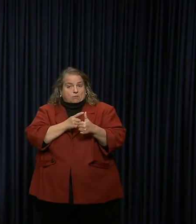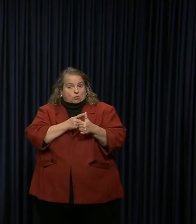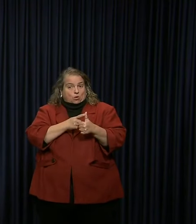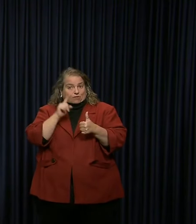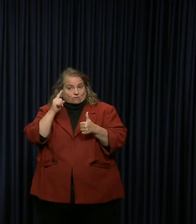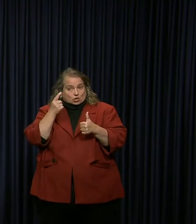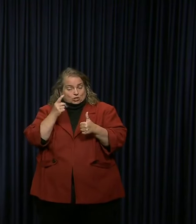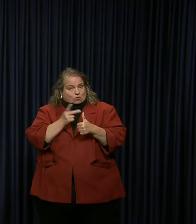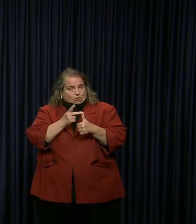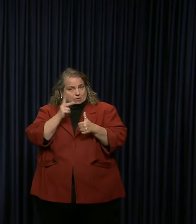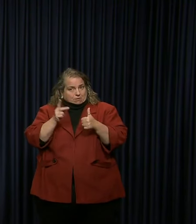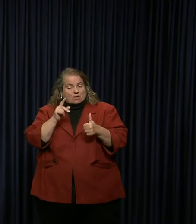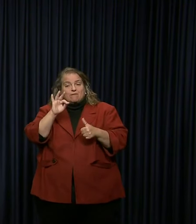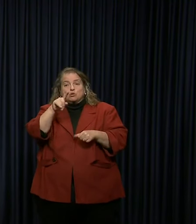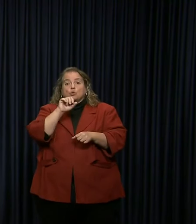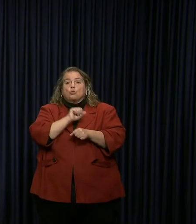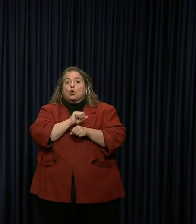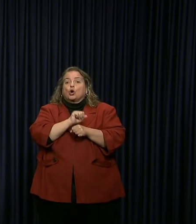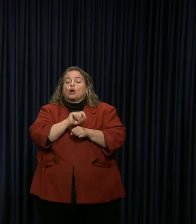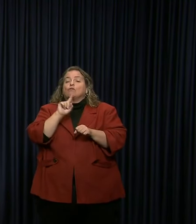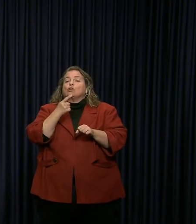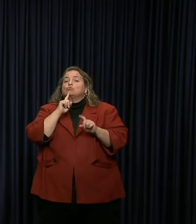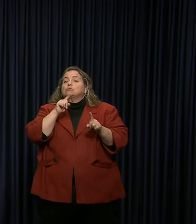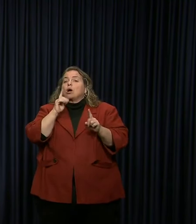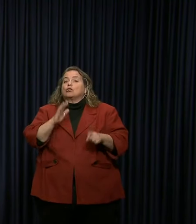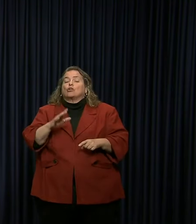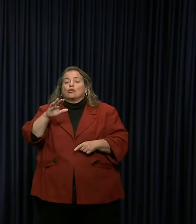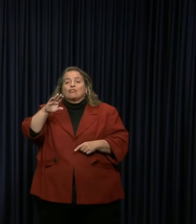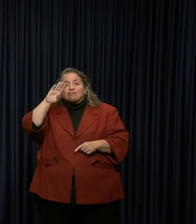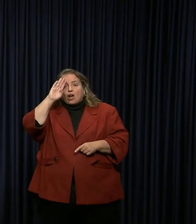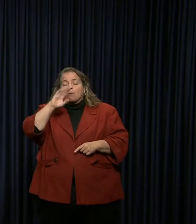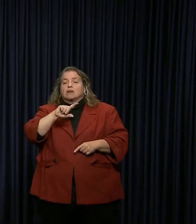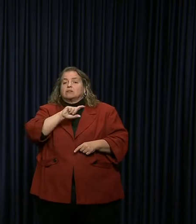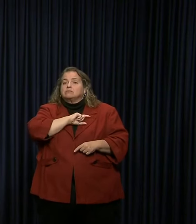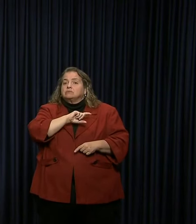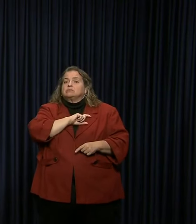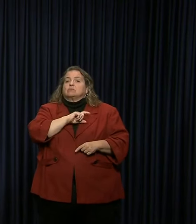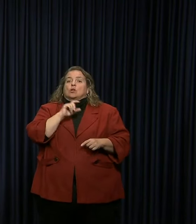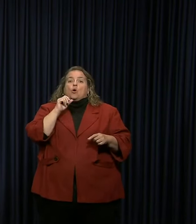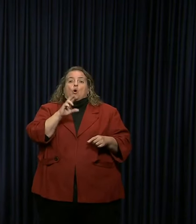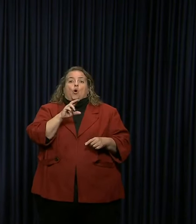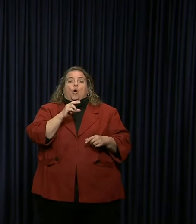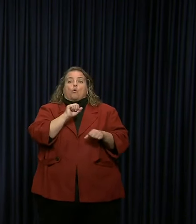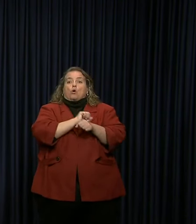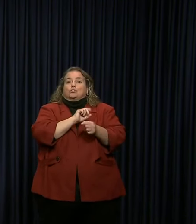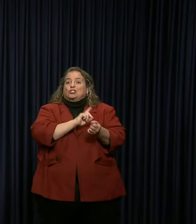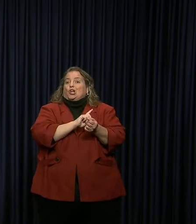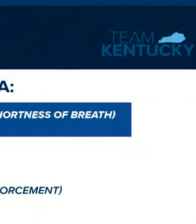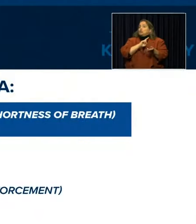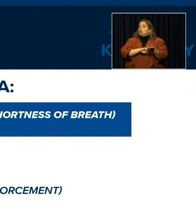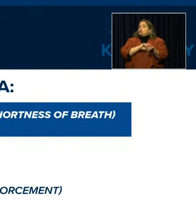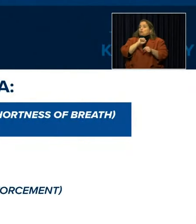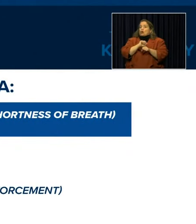1 is if you are a first responder or healthcare worker. Number 2, if you are 65